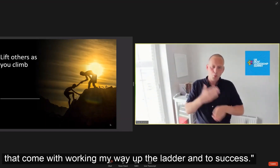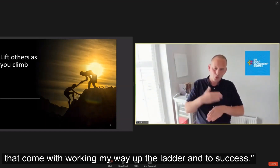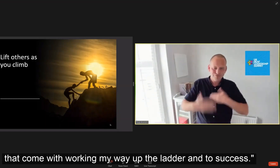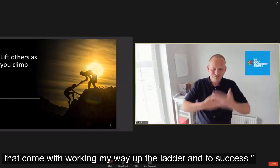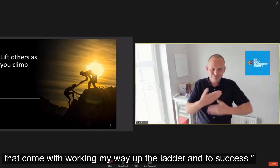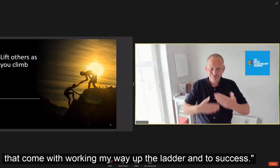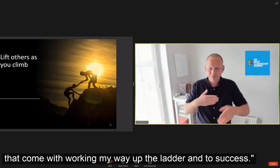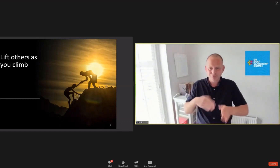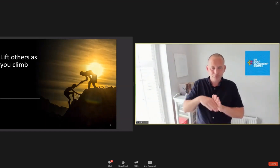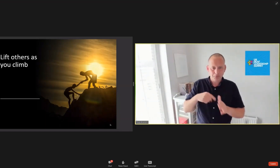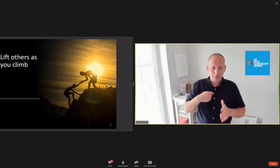success.